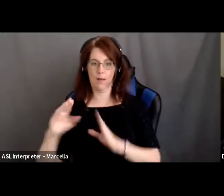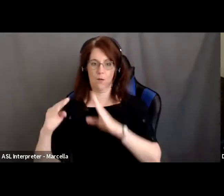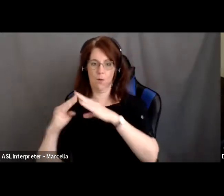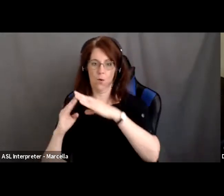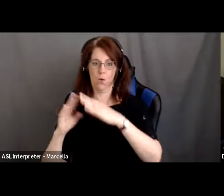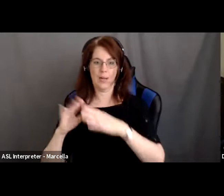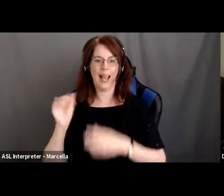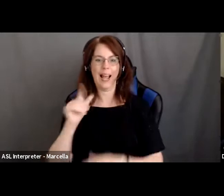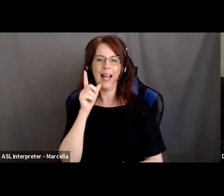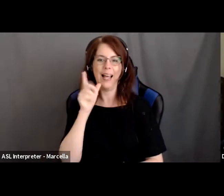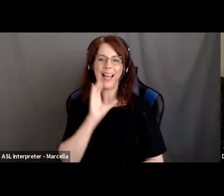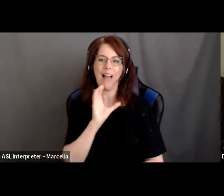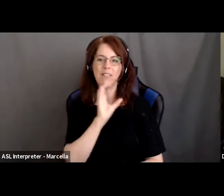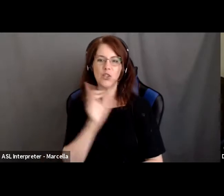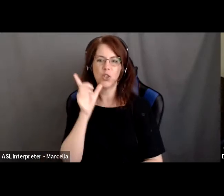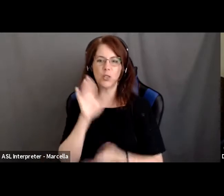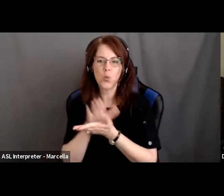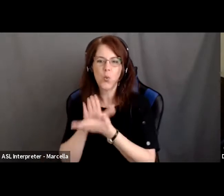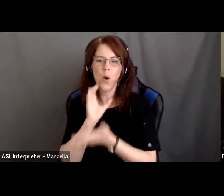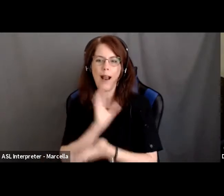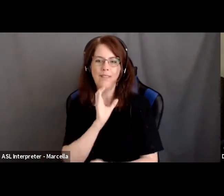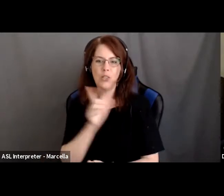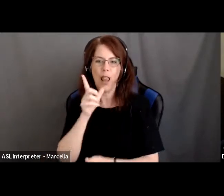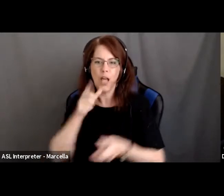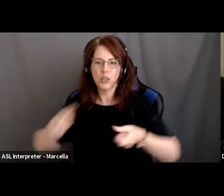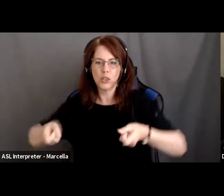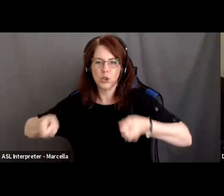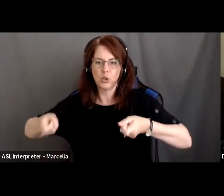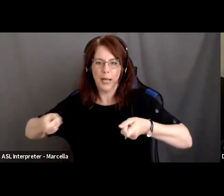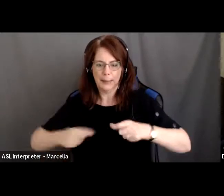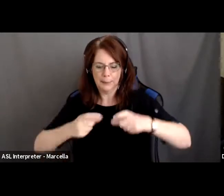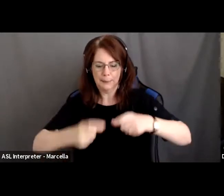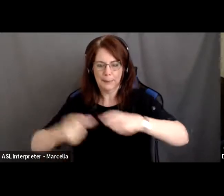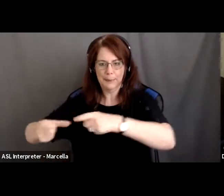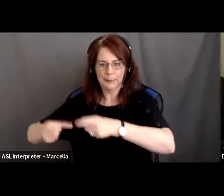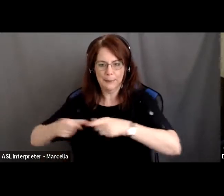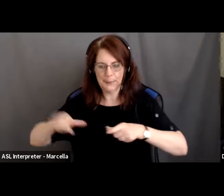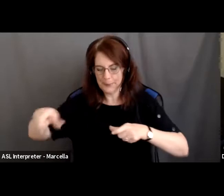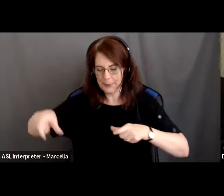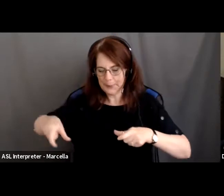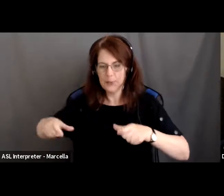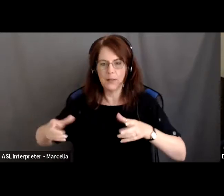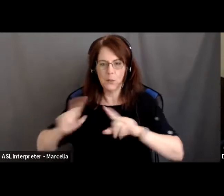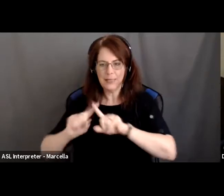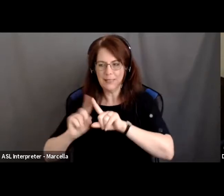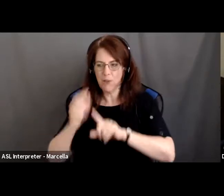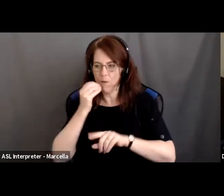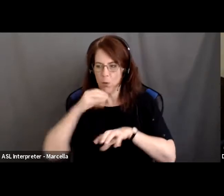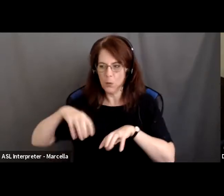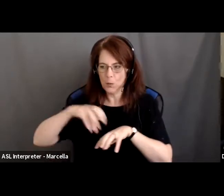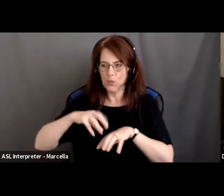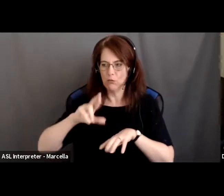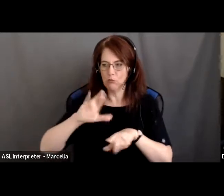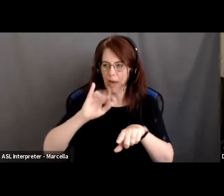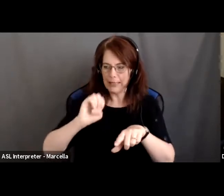is like a cafeteria, like a school cafeteria tray. So it's got little compartments with different foods in it, like